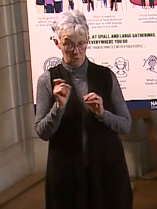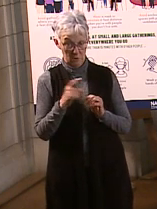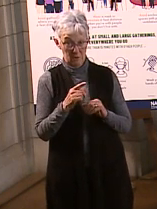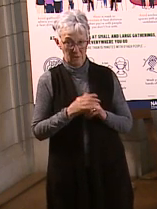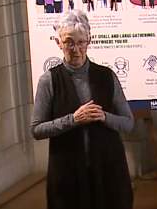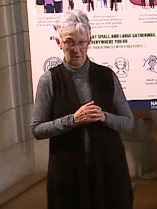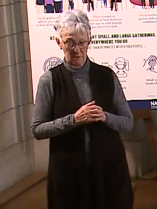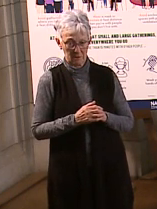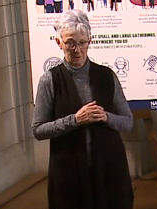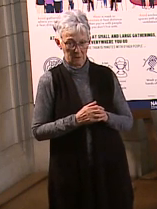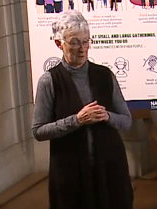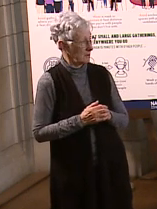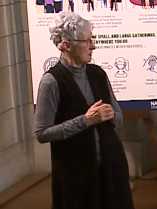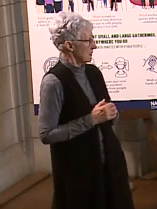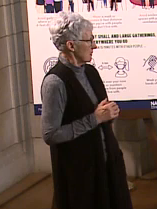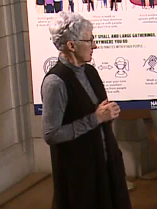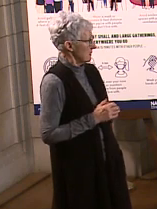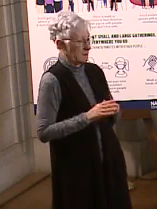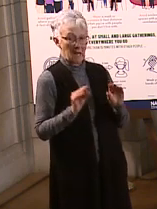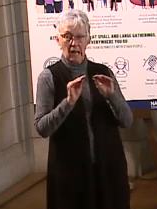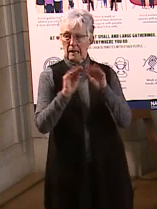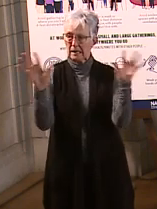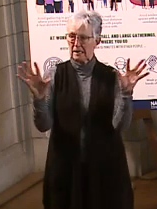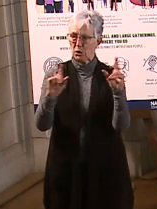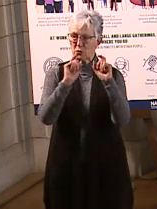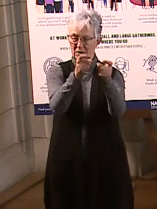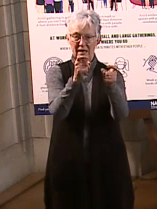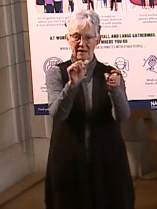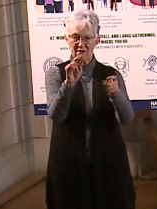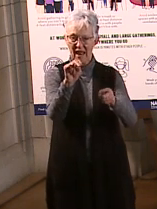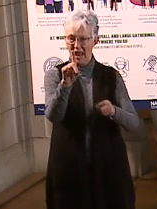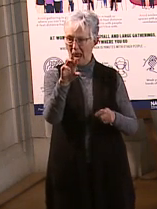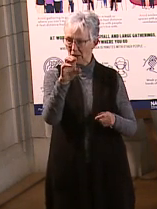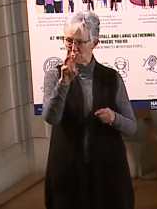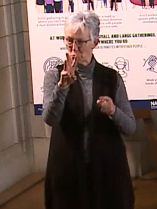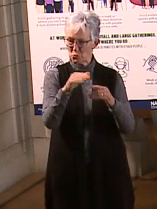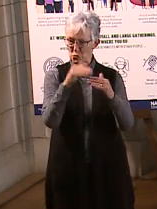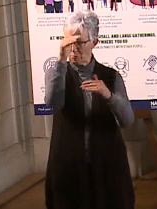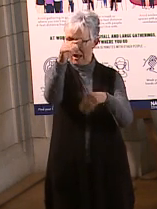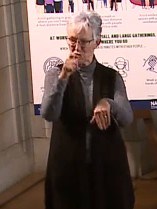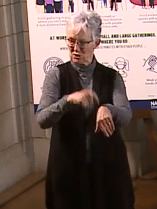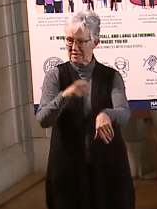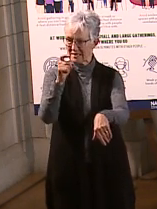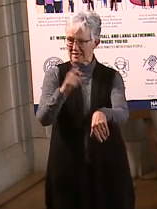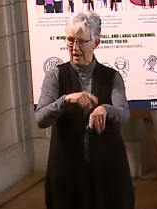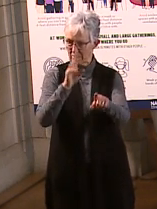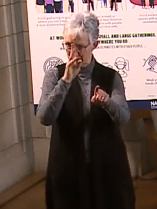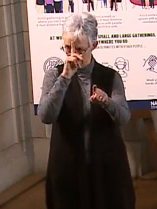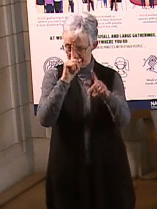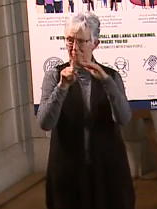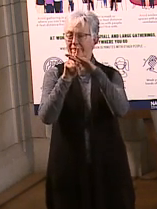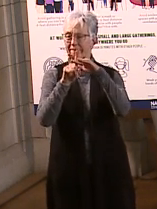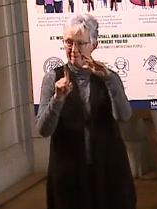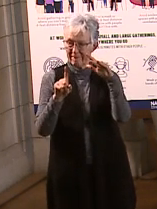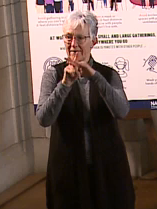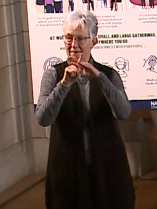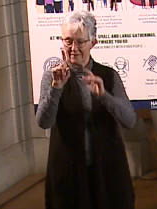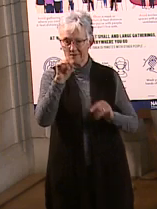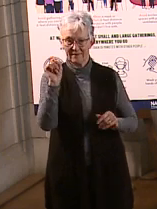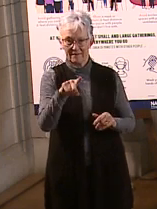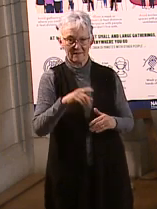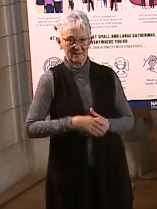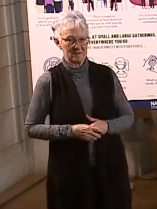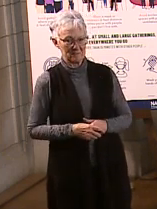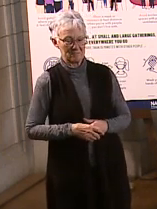Should we be in, We're clearly leaving Andrew too much time to ask questions because he just keeps coming up with them. should we still be in the Southwest